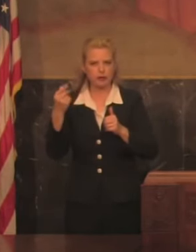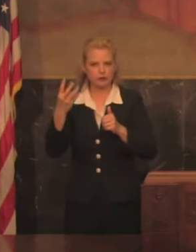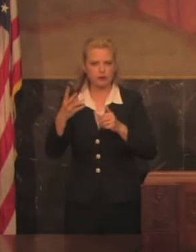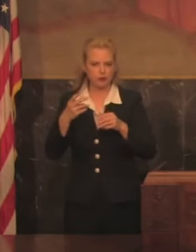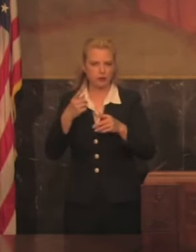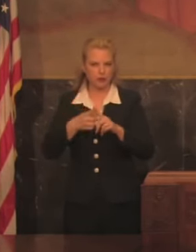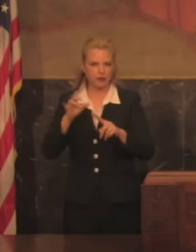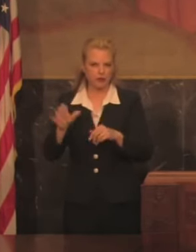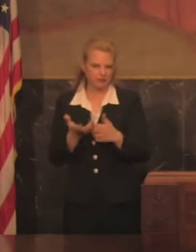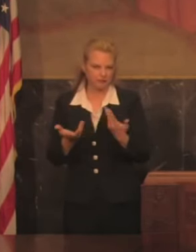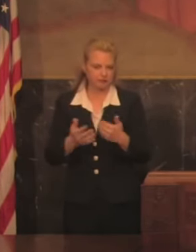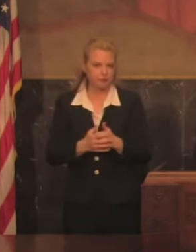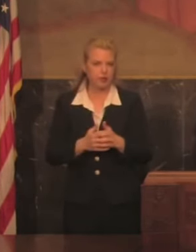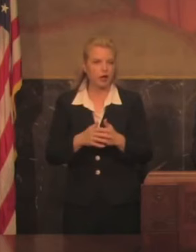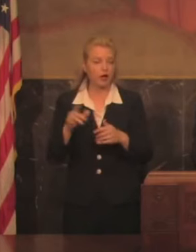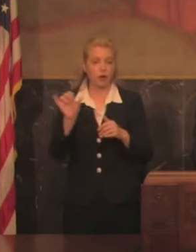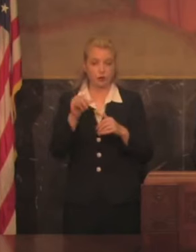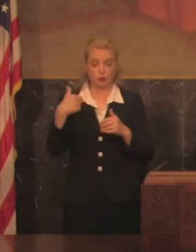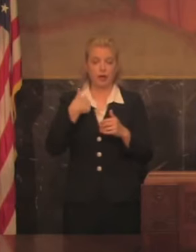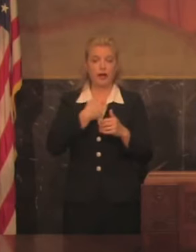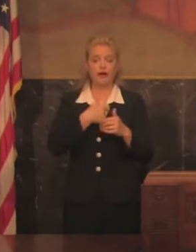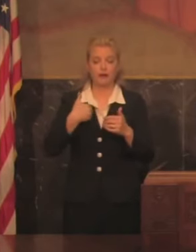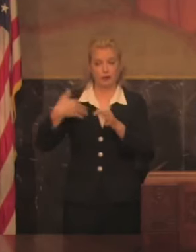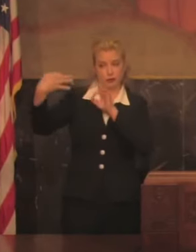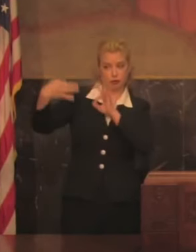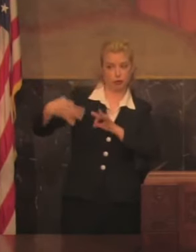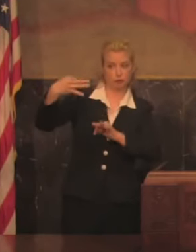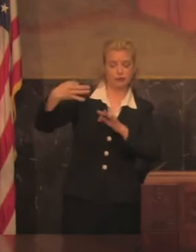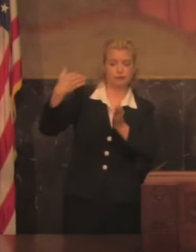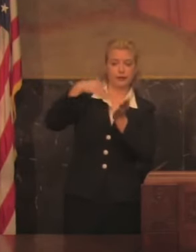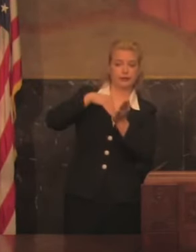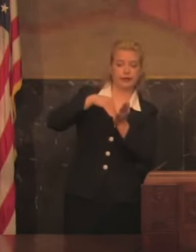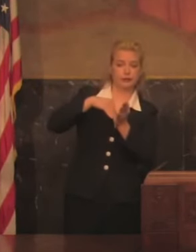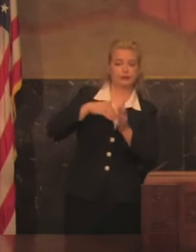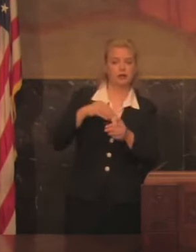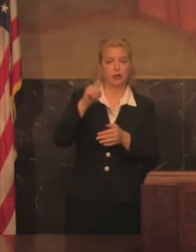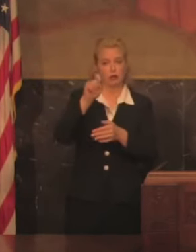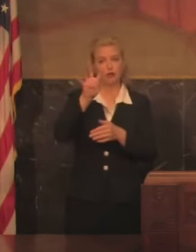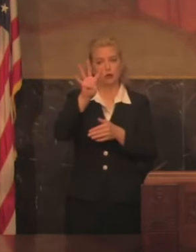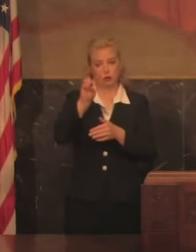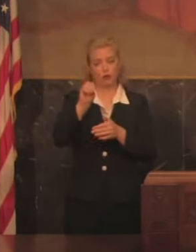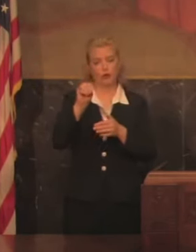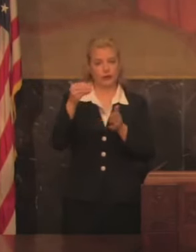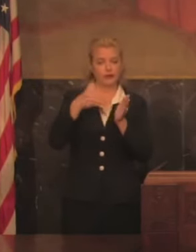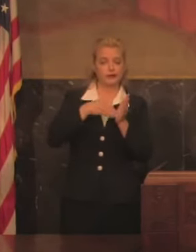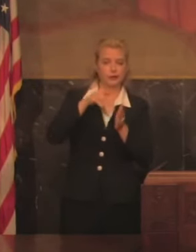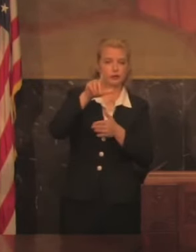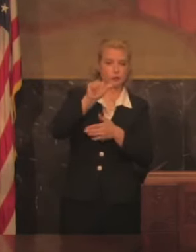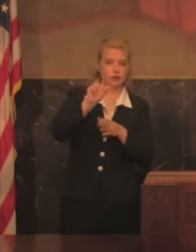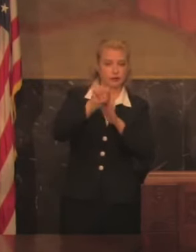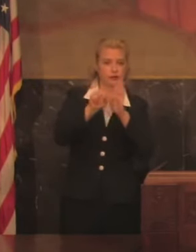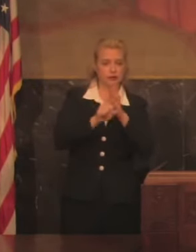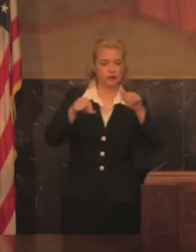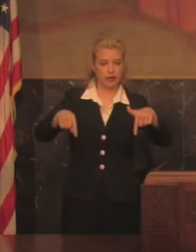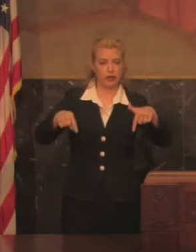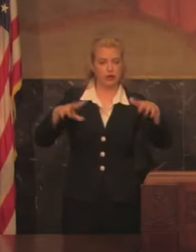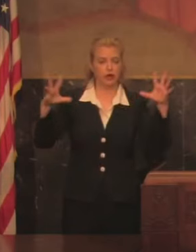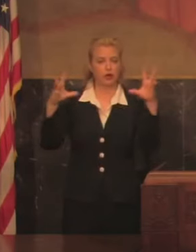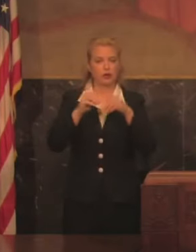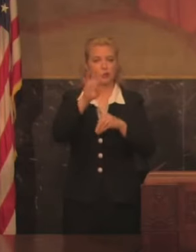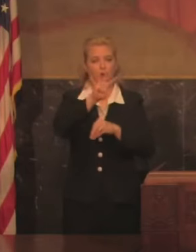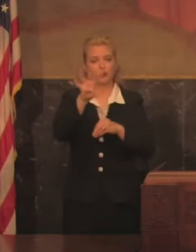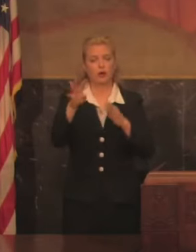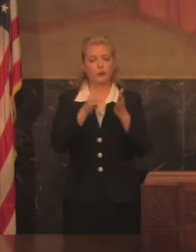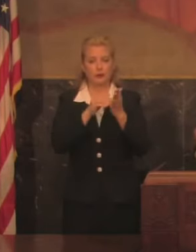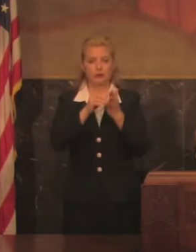judgments against the state of Louisiana. There are more than 140 judgments against the state that total more than